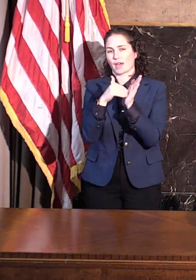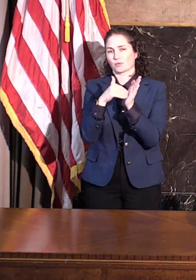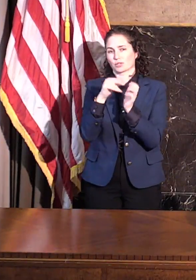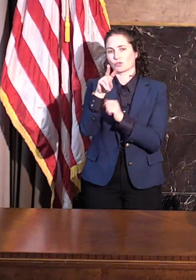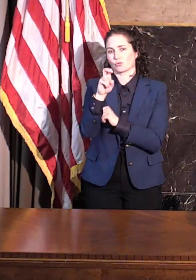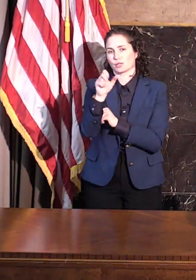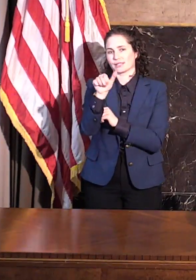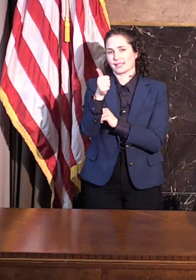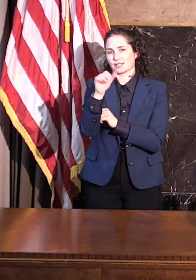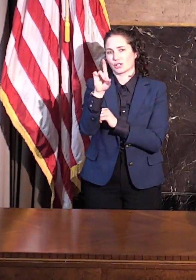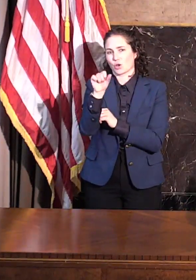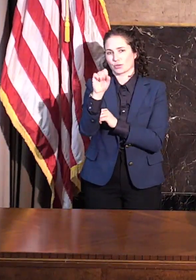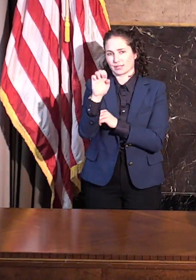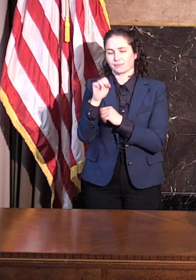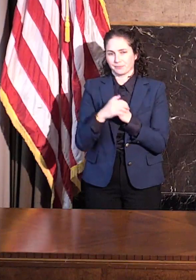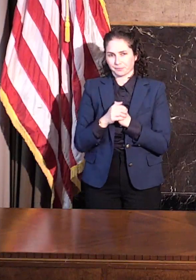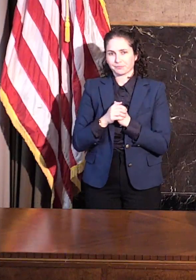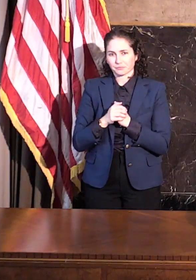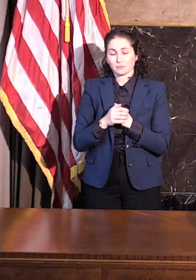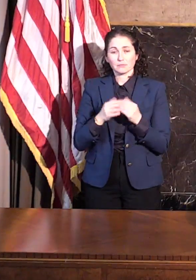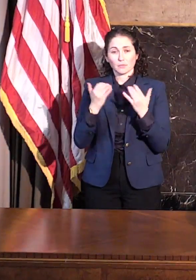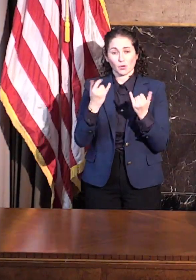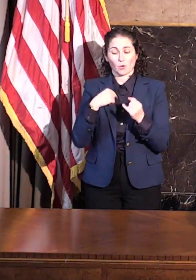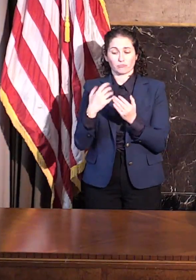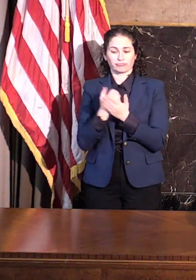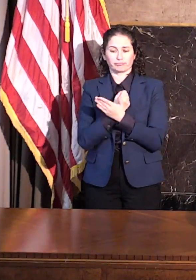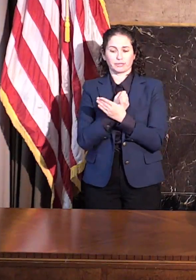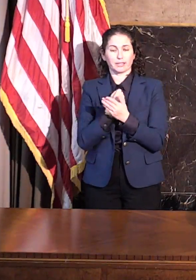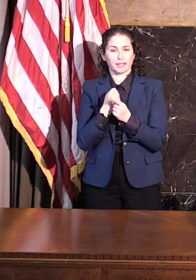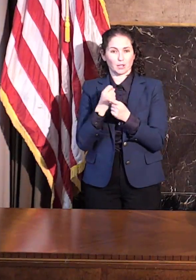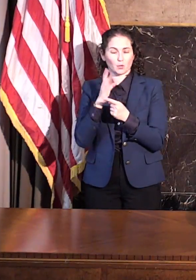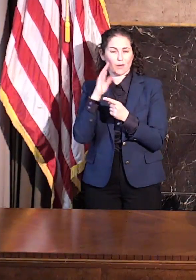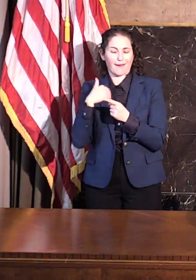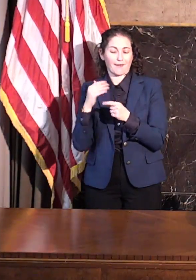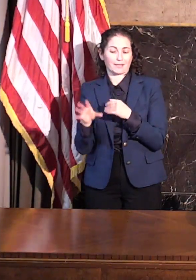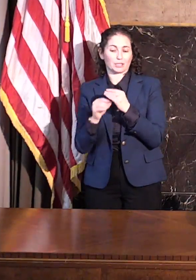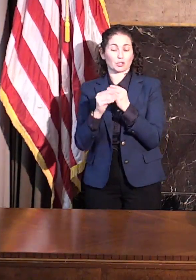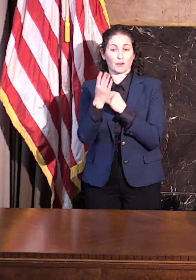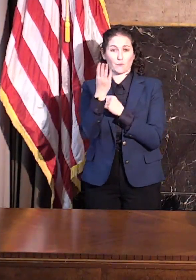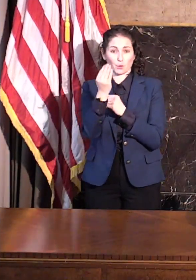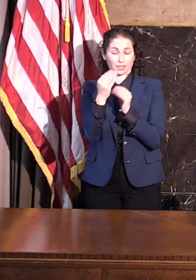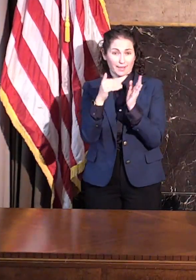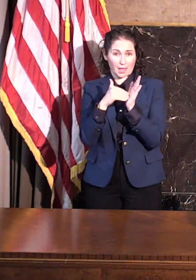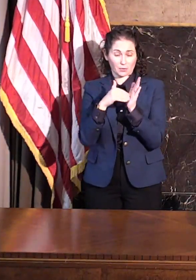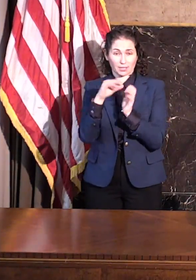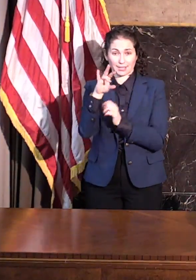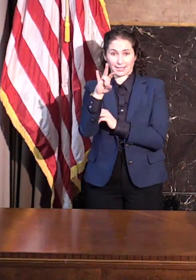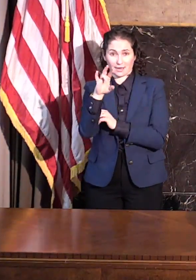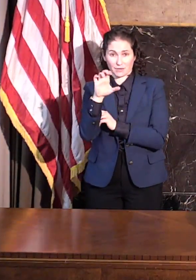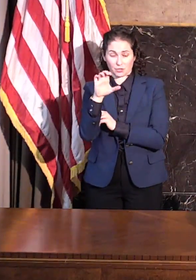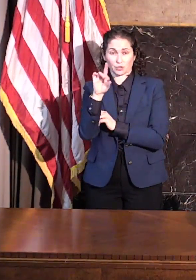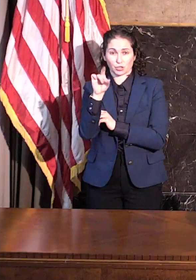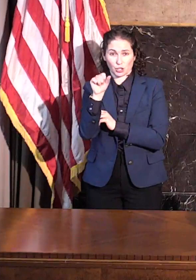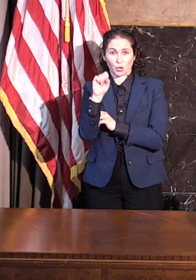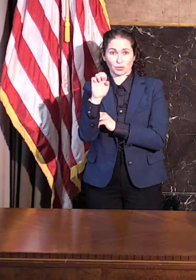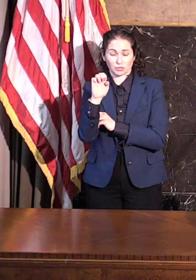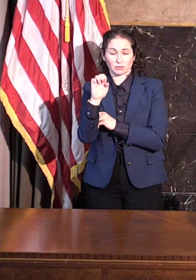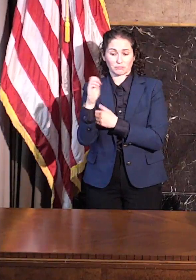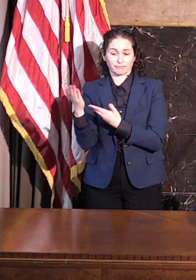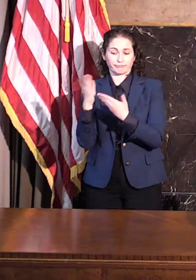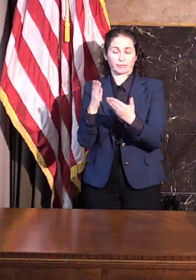62,010 doses. For Moderna, we'll be getting 45,000 doses. And for Johnson & Johnson, we'll be getting 5,200 doses